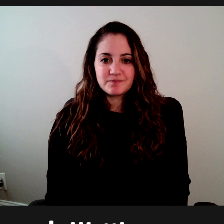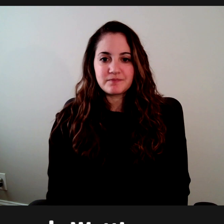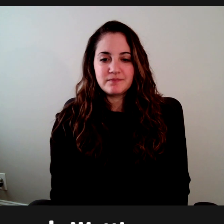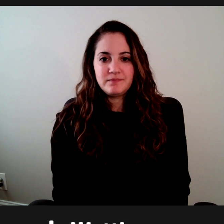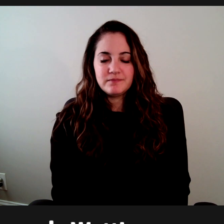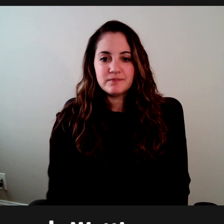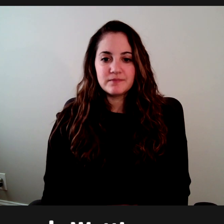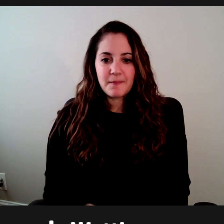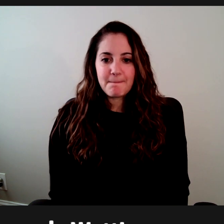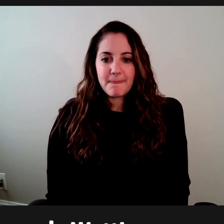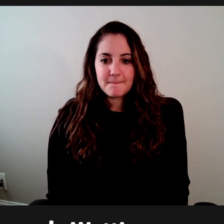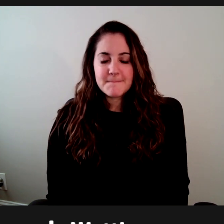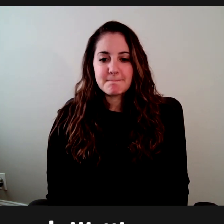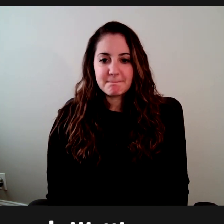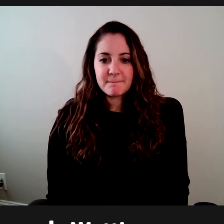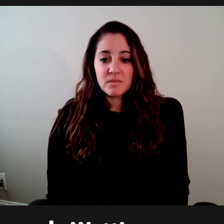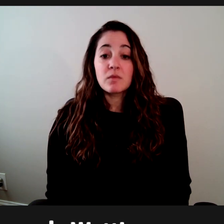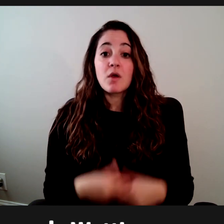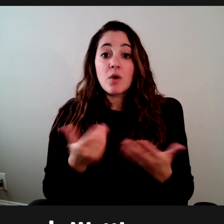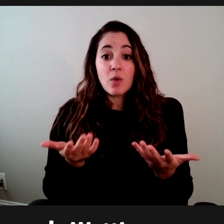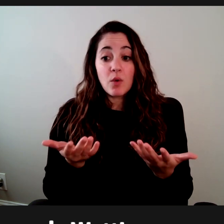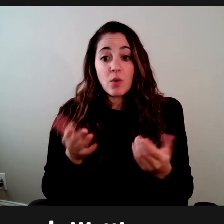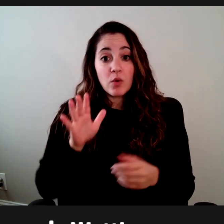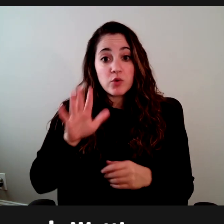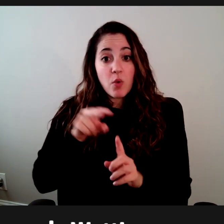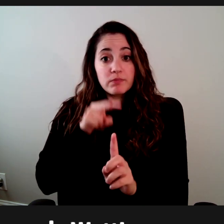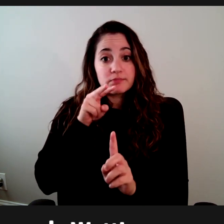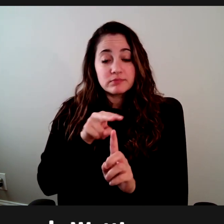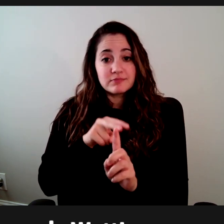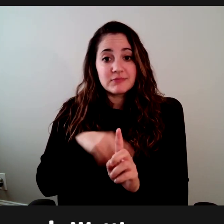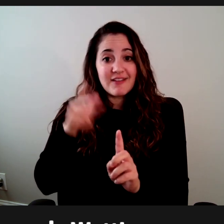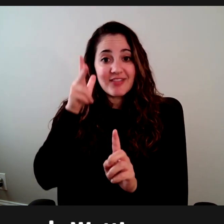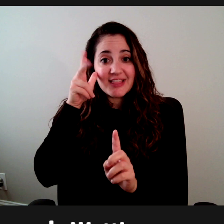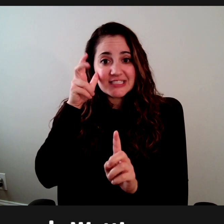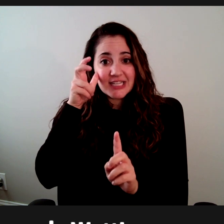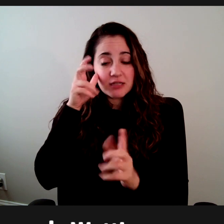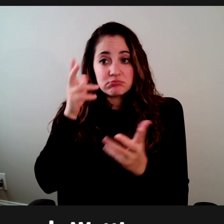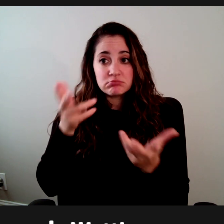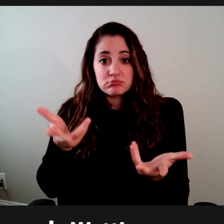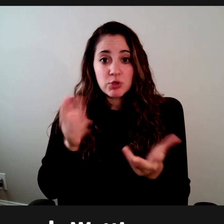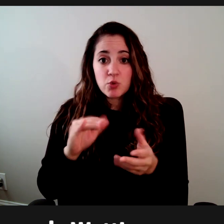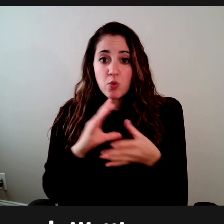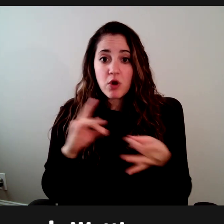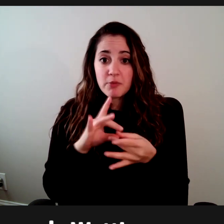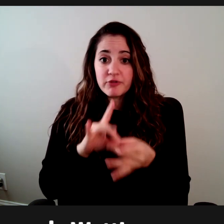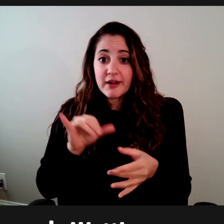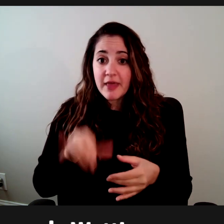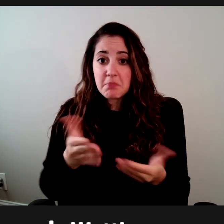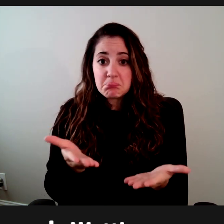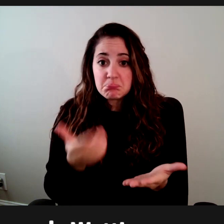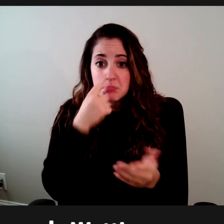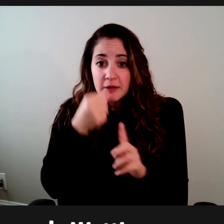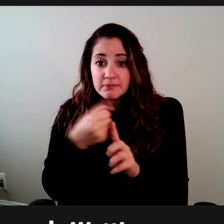Yeah. So I'm interested in your understanding of listening, and I'm interested in what